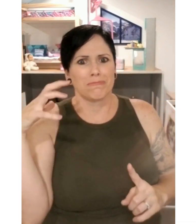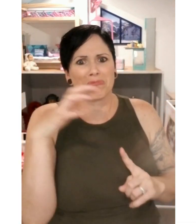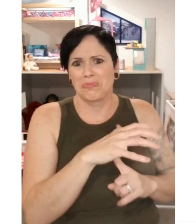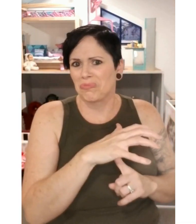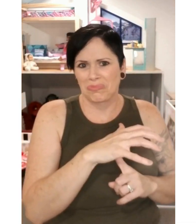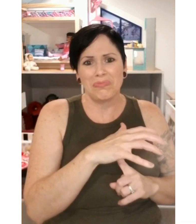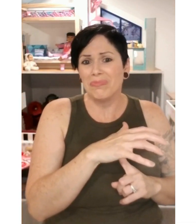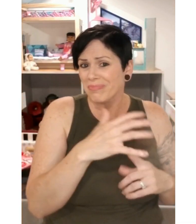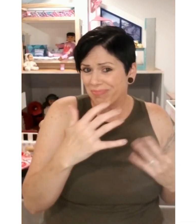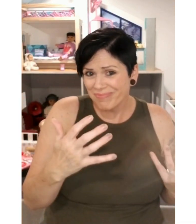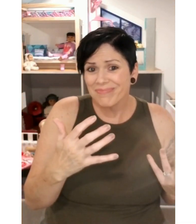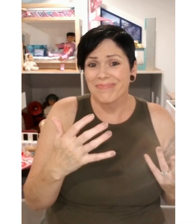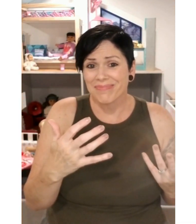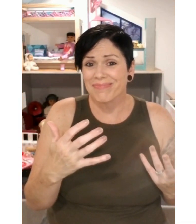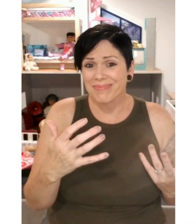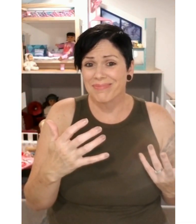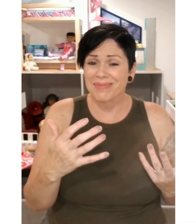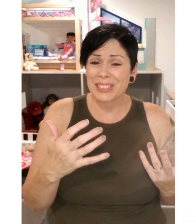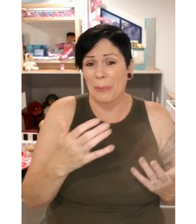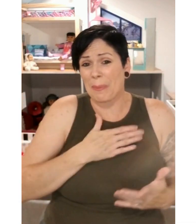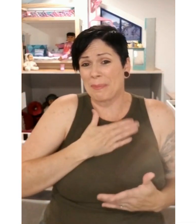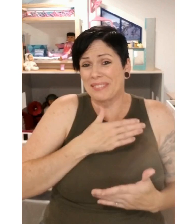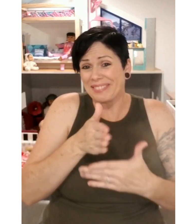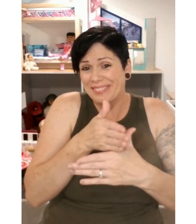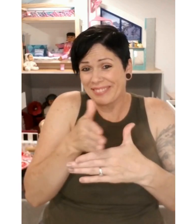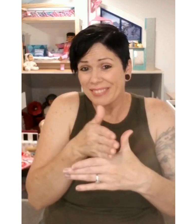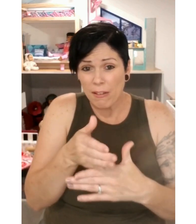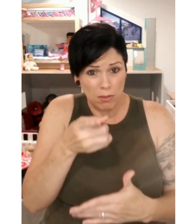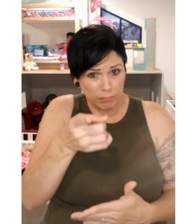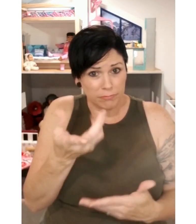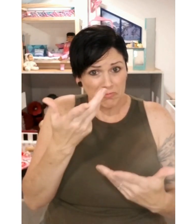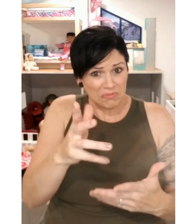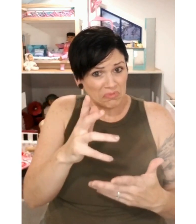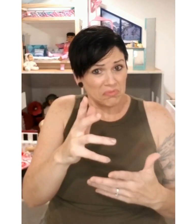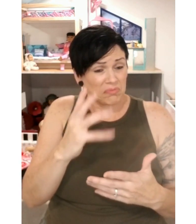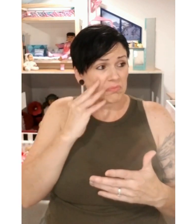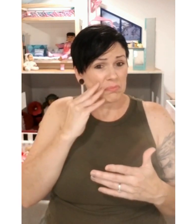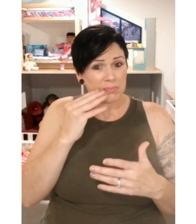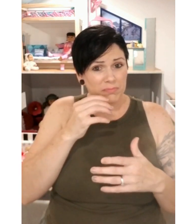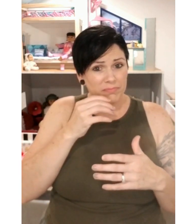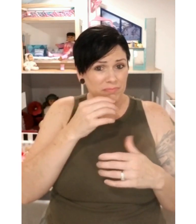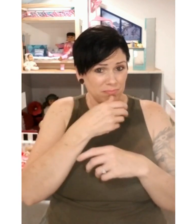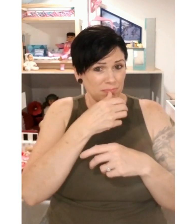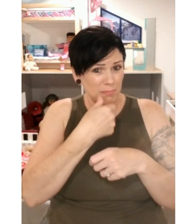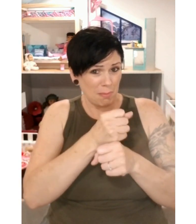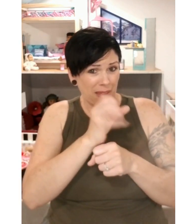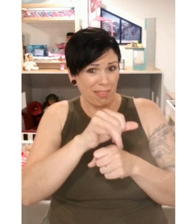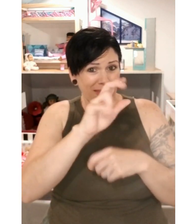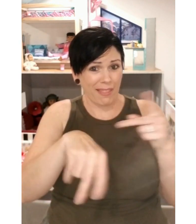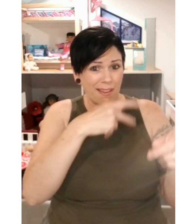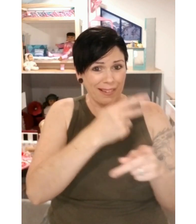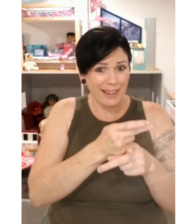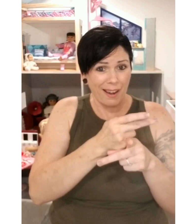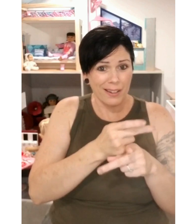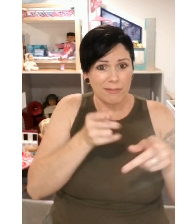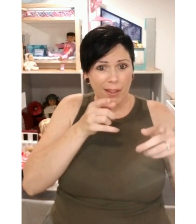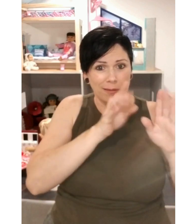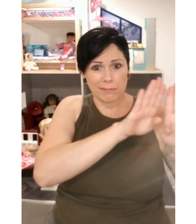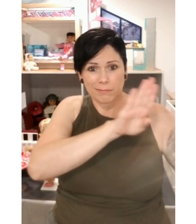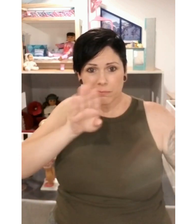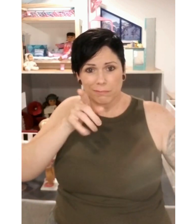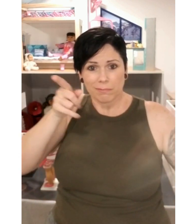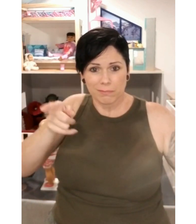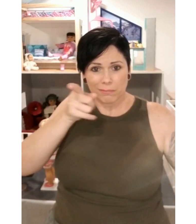off. Anyway, if you have made these before, tell me if you did anything different, what you like about